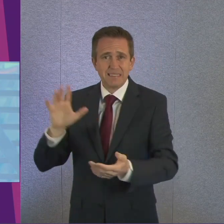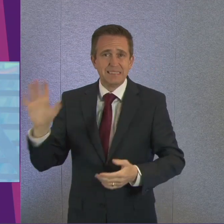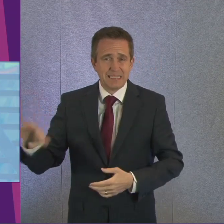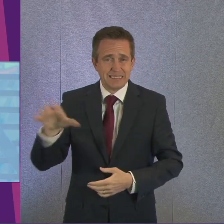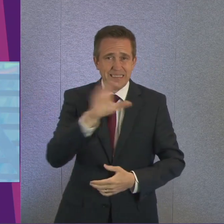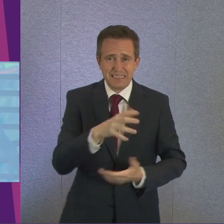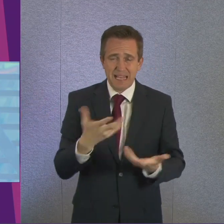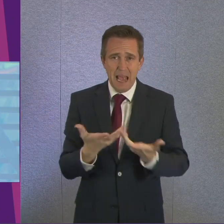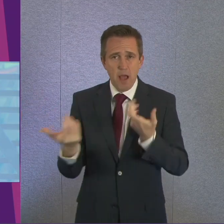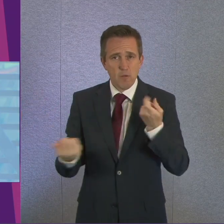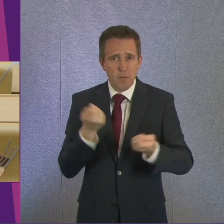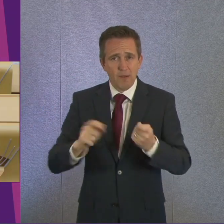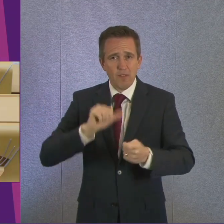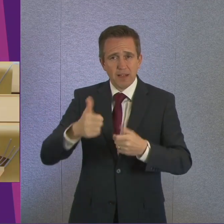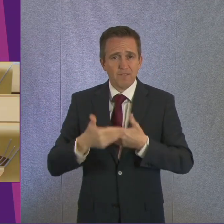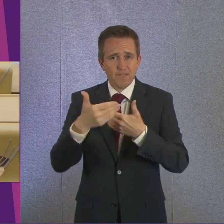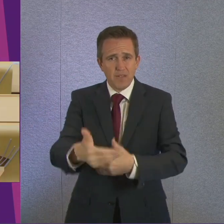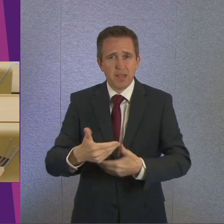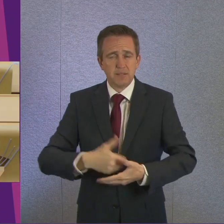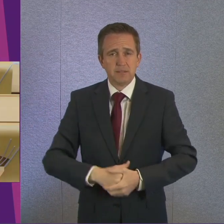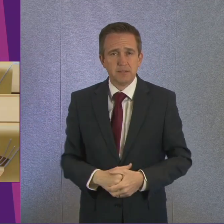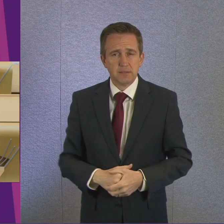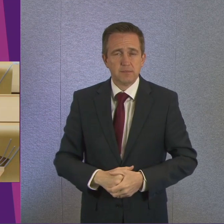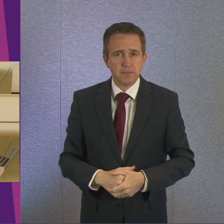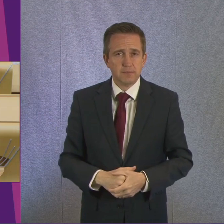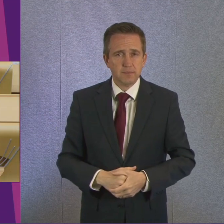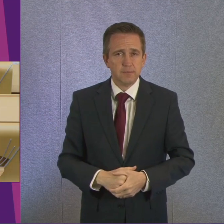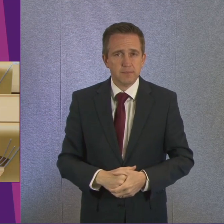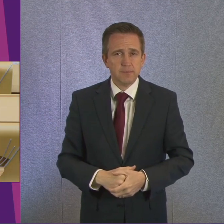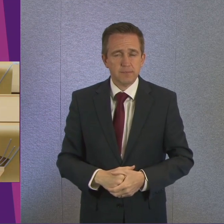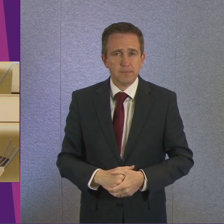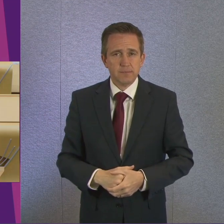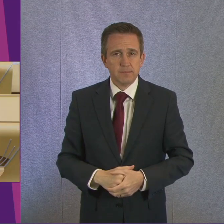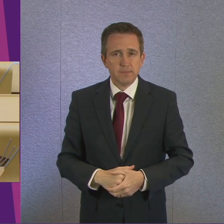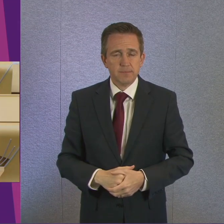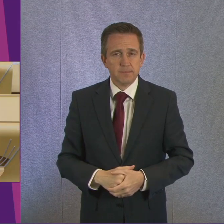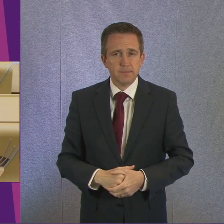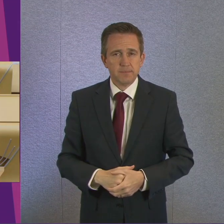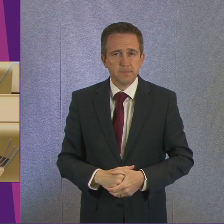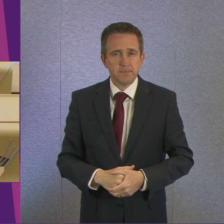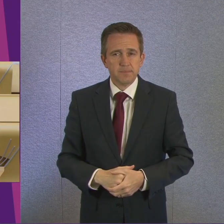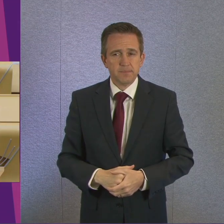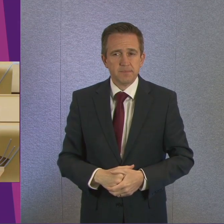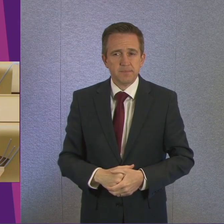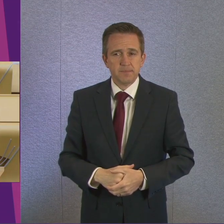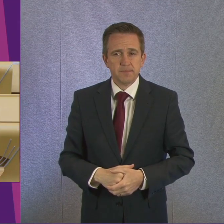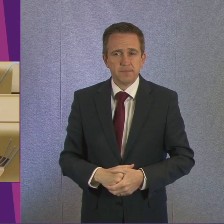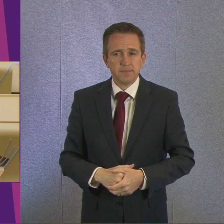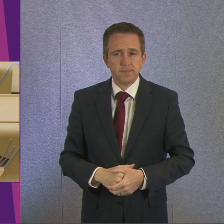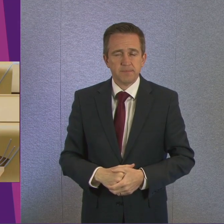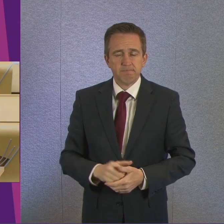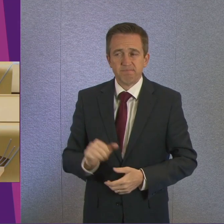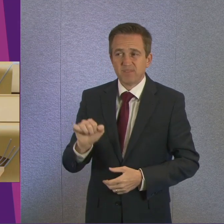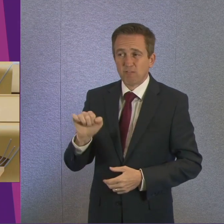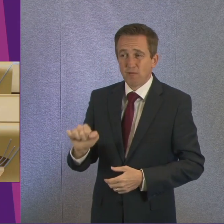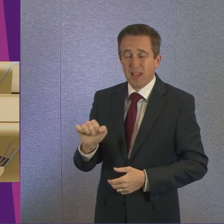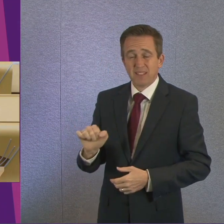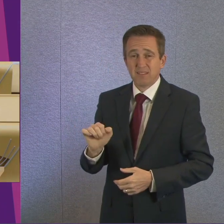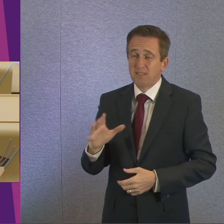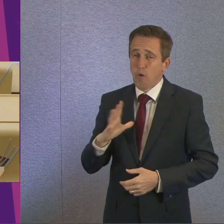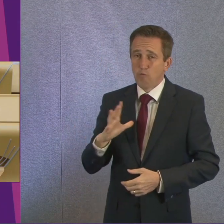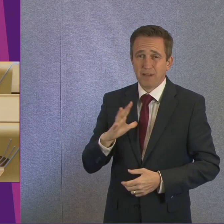across Scotland? Cabinet Secretary. So, in part, the answer to that question is, as the First Minister set